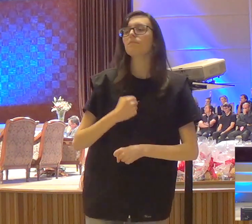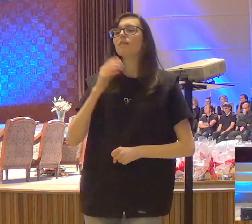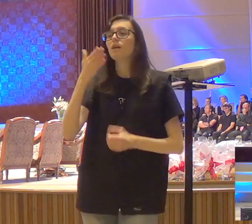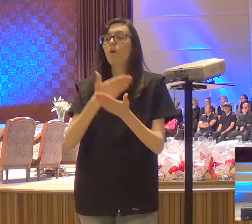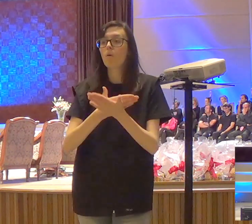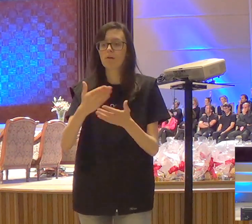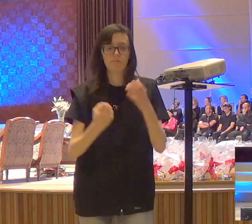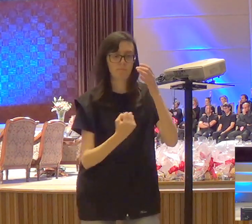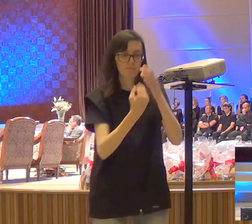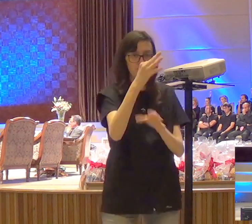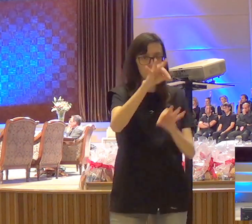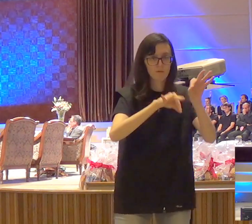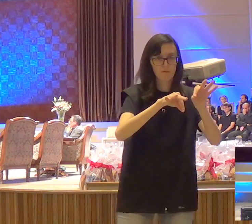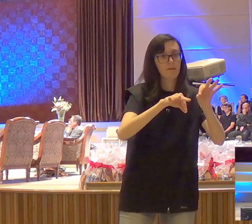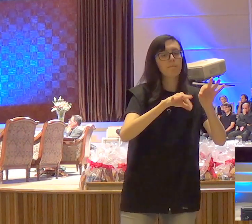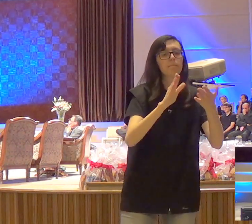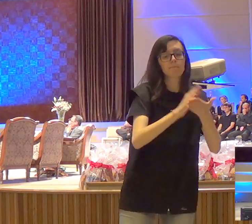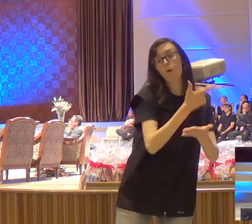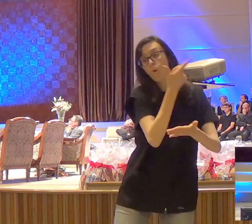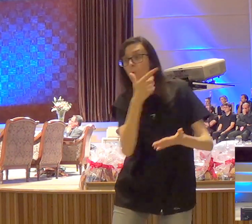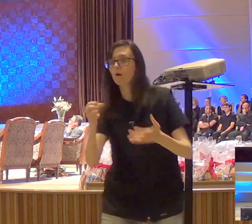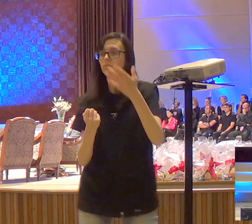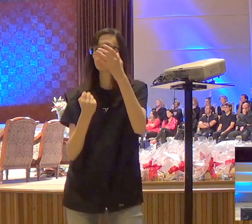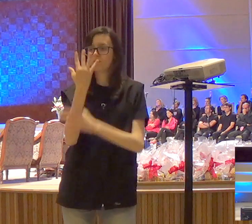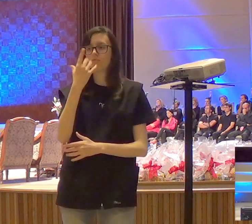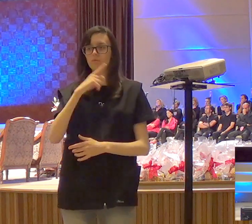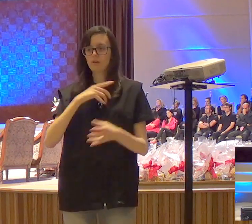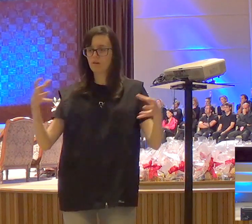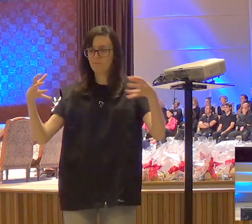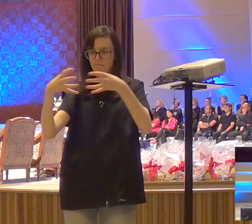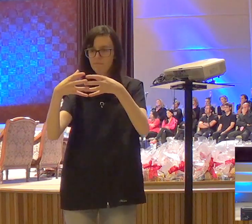segunda organização. It's out of New York City, but it's a national